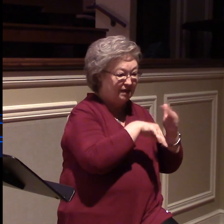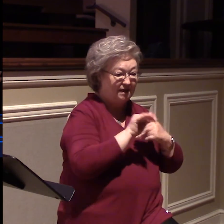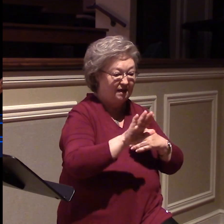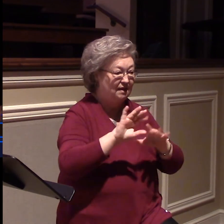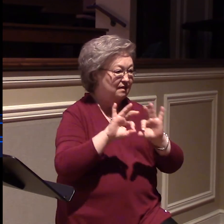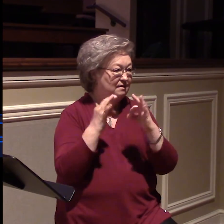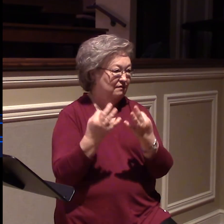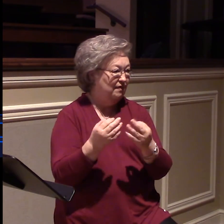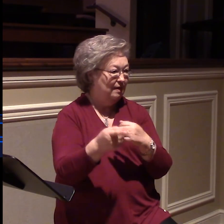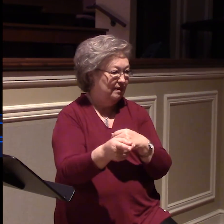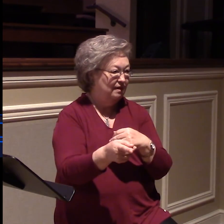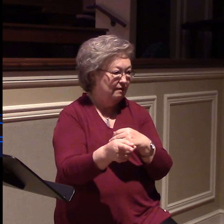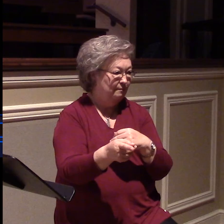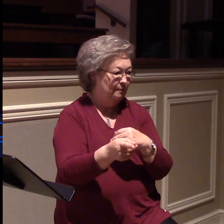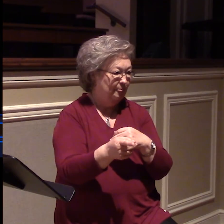to shrapnel